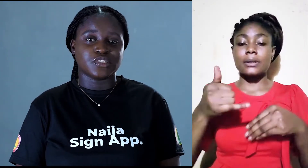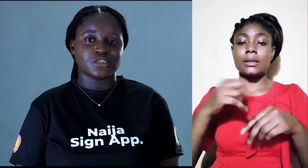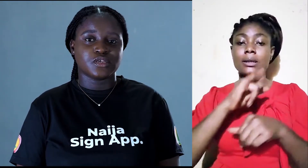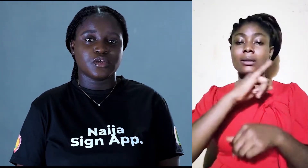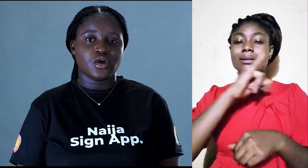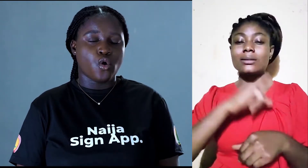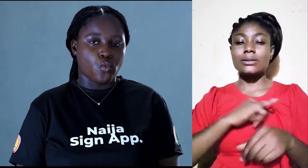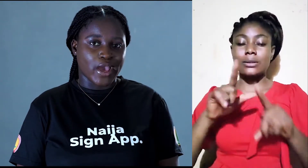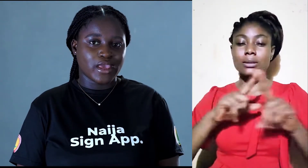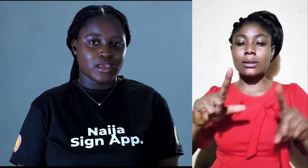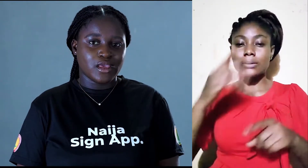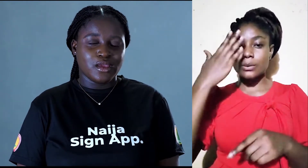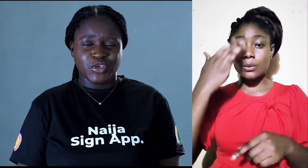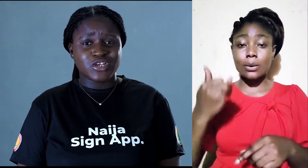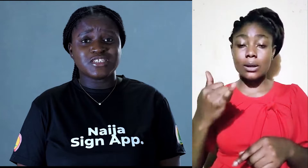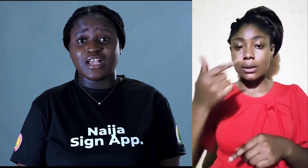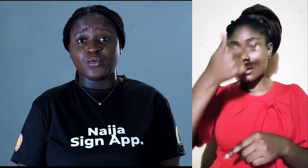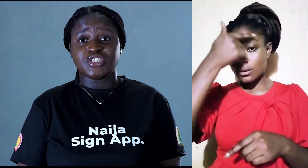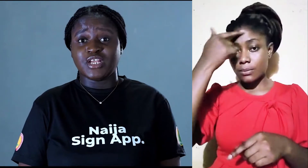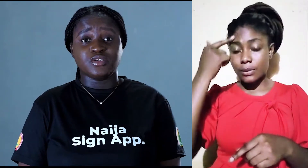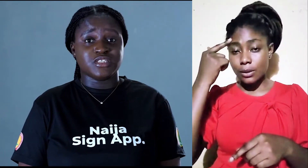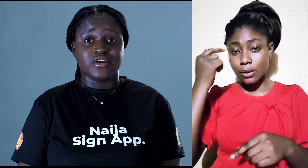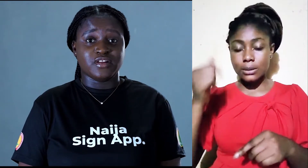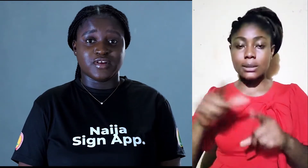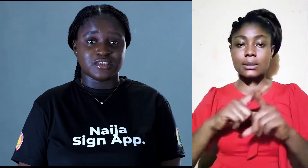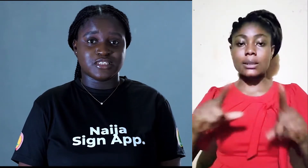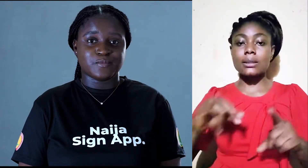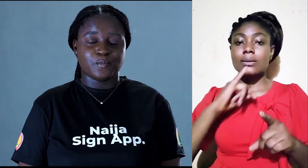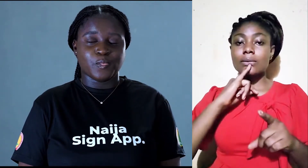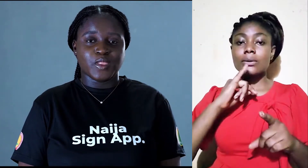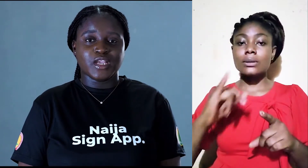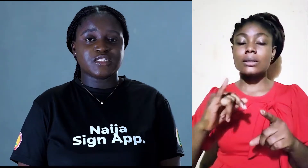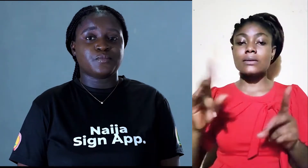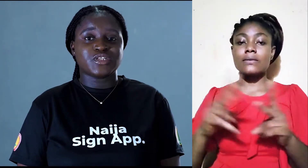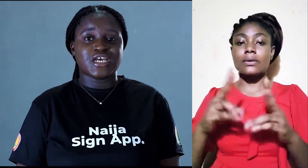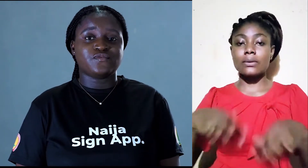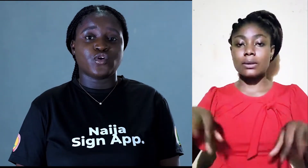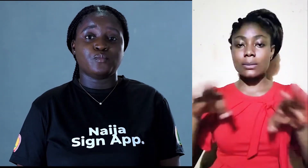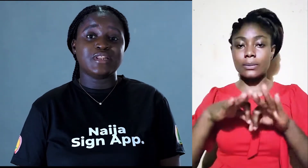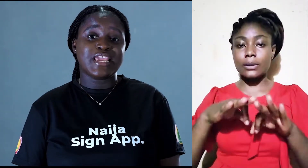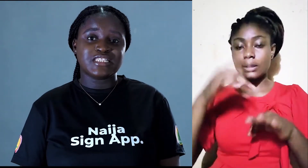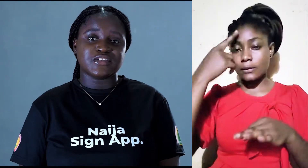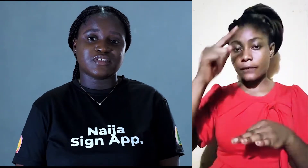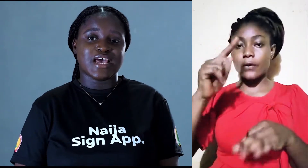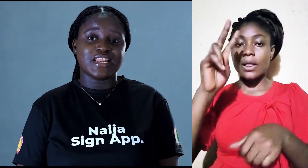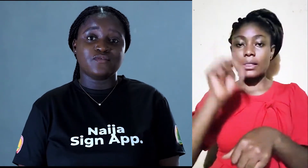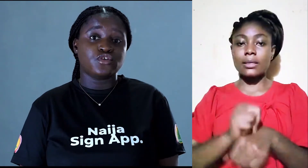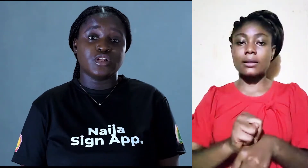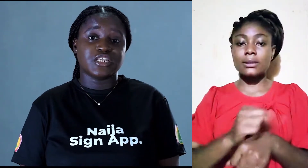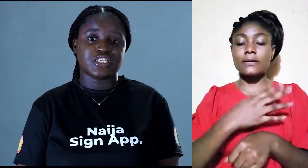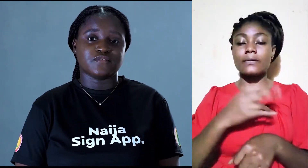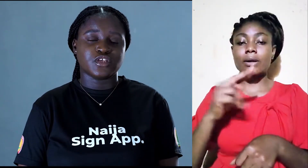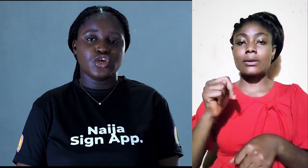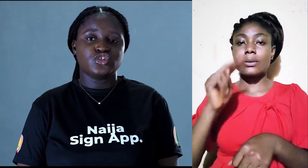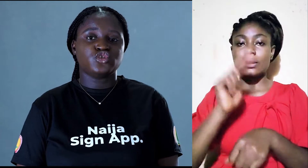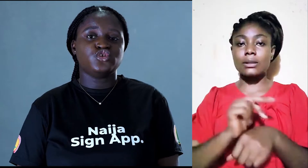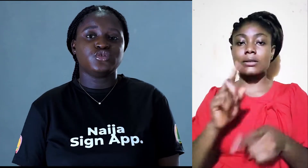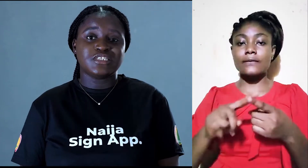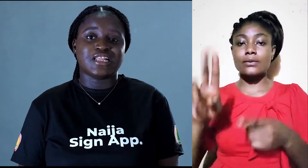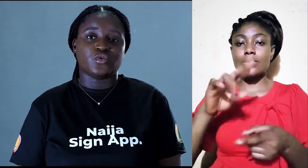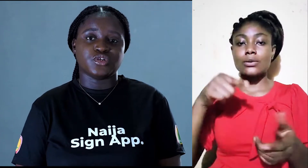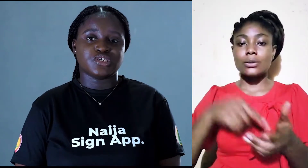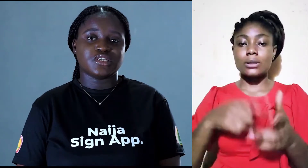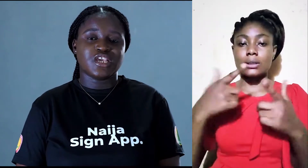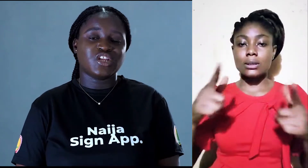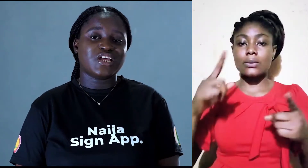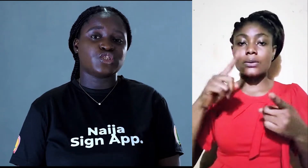sign language. Why? Because their languages are to be relevant. It's important for natives and even non-natives to use